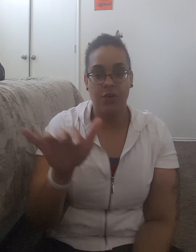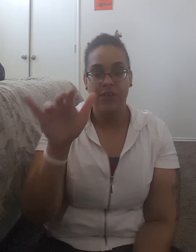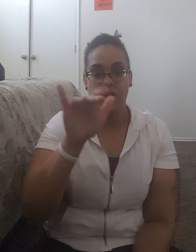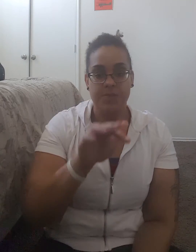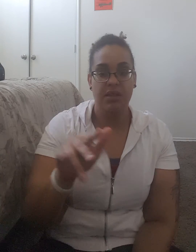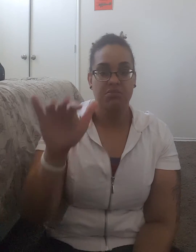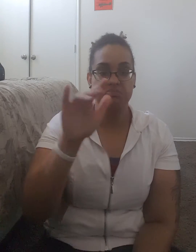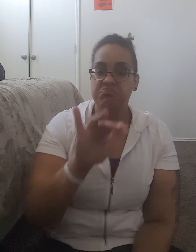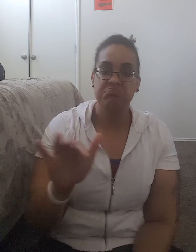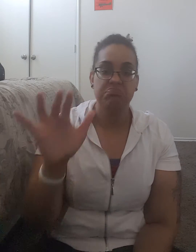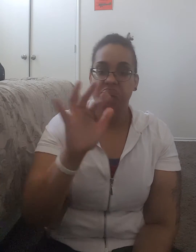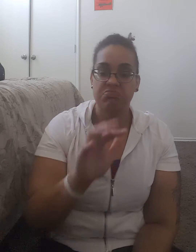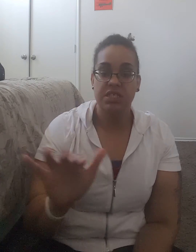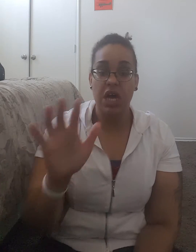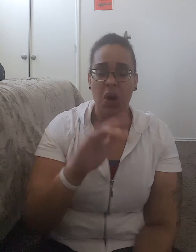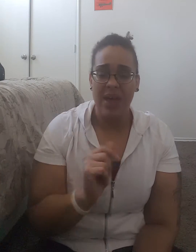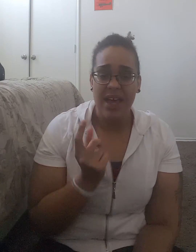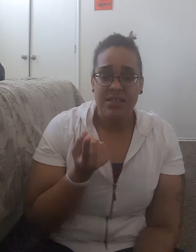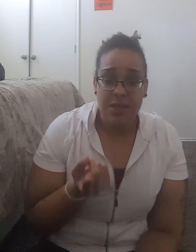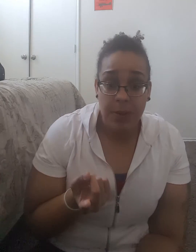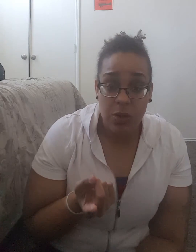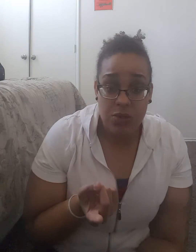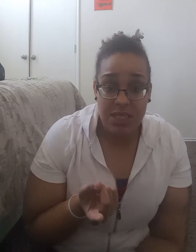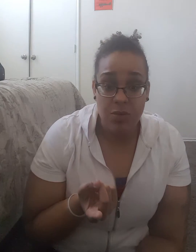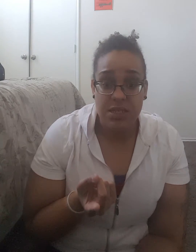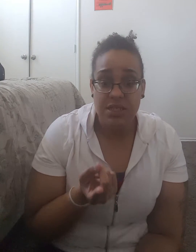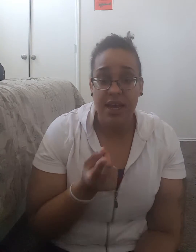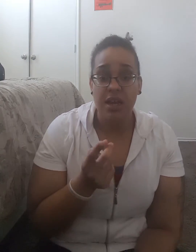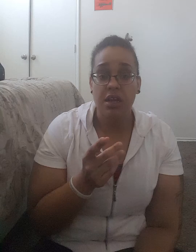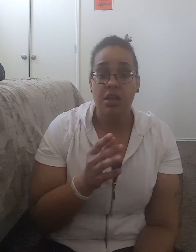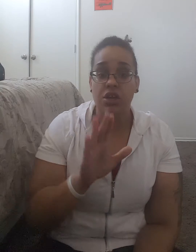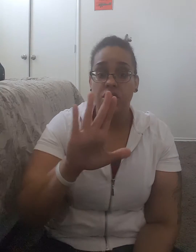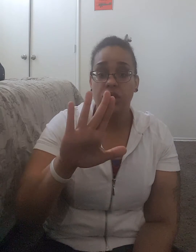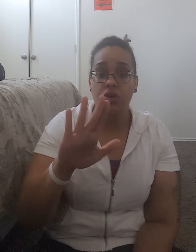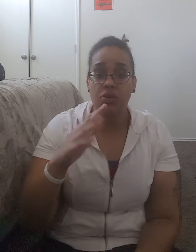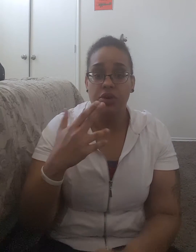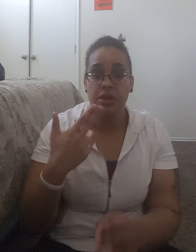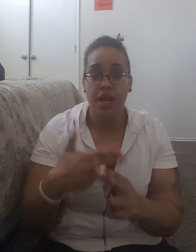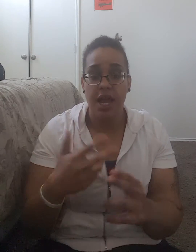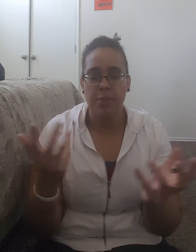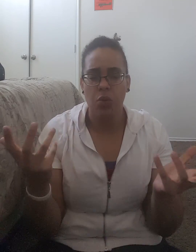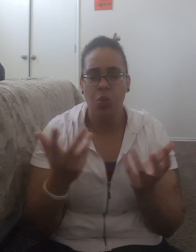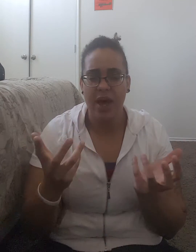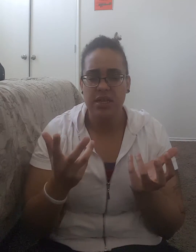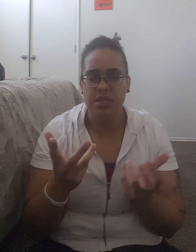finger spelling. So suppose someone said, your name what?